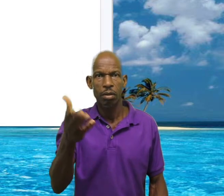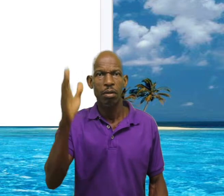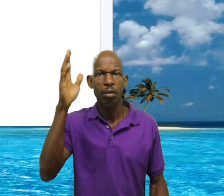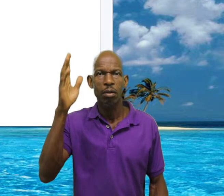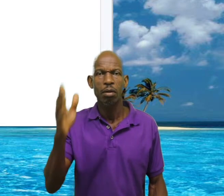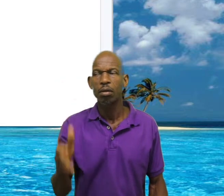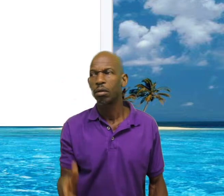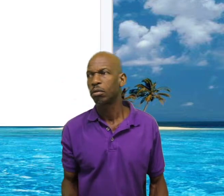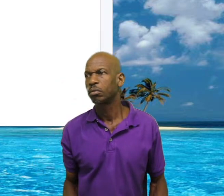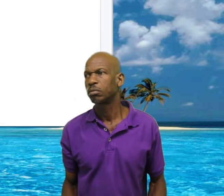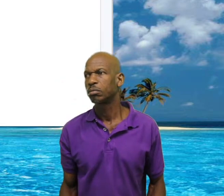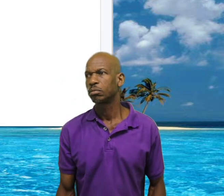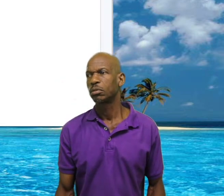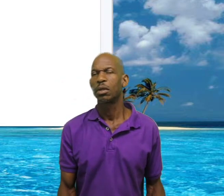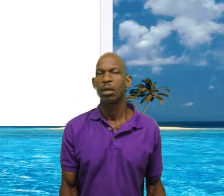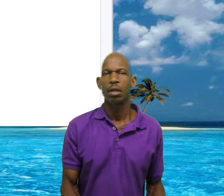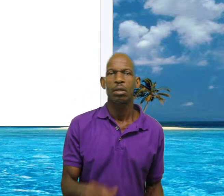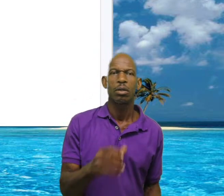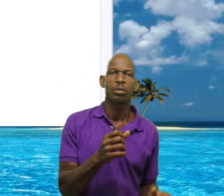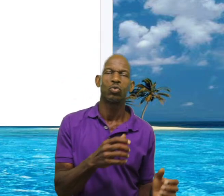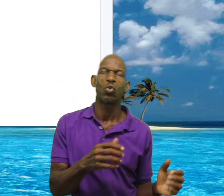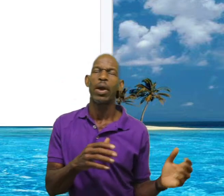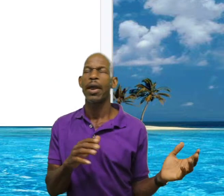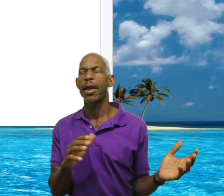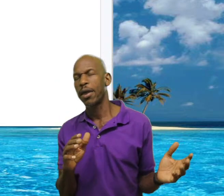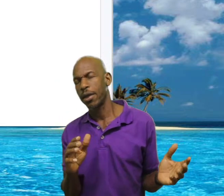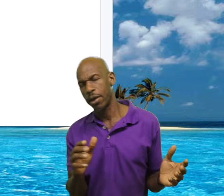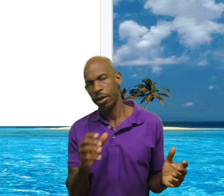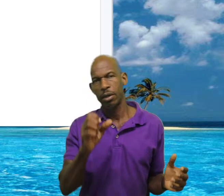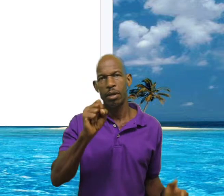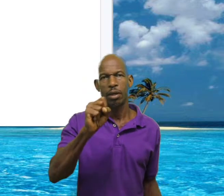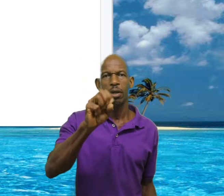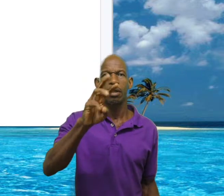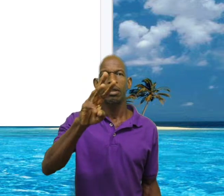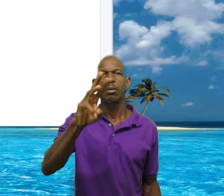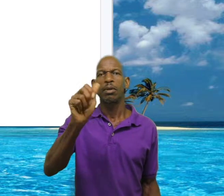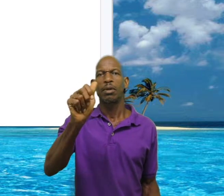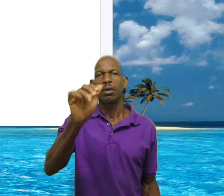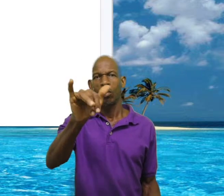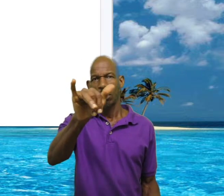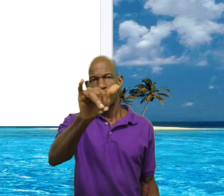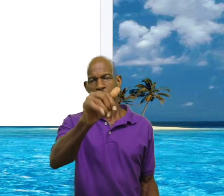Very good. Sway. So when I'm dancing, I move from side to side, and that is